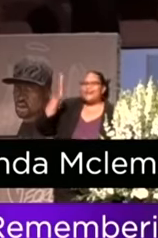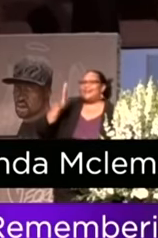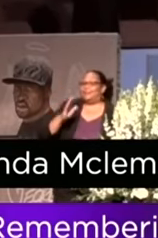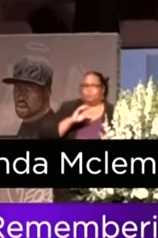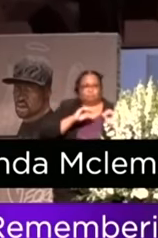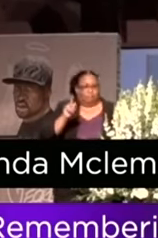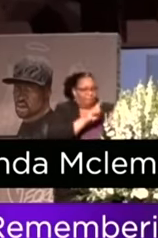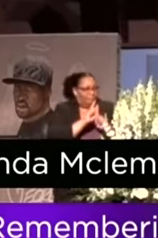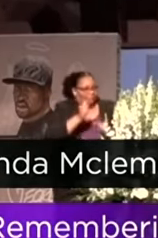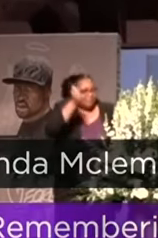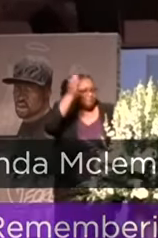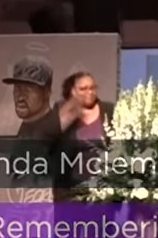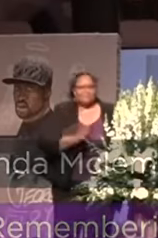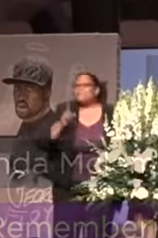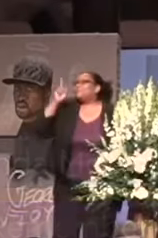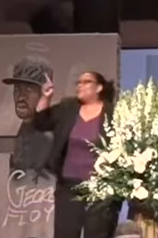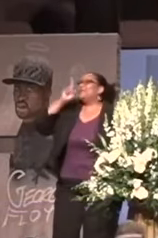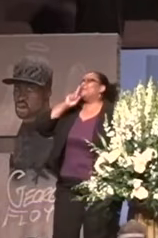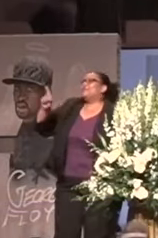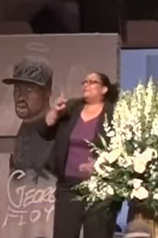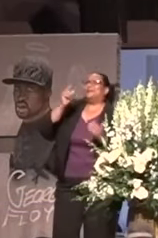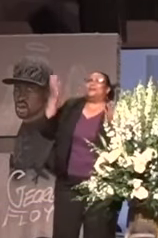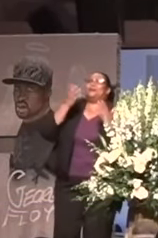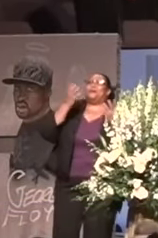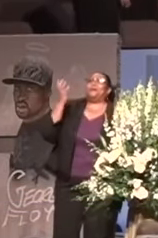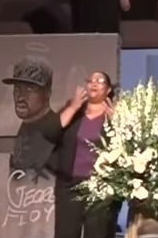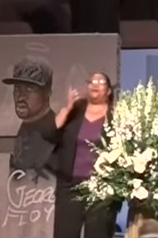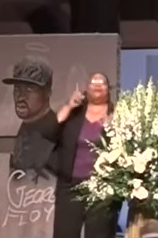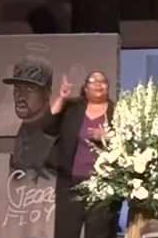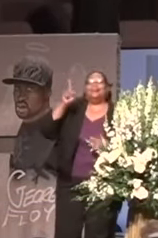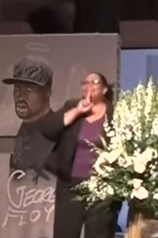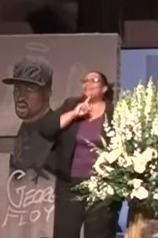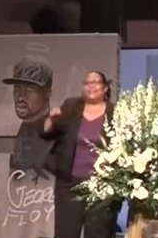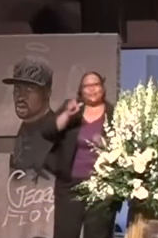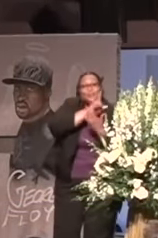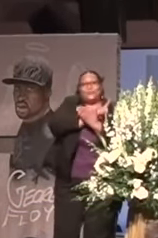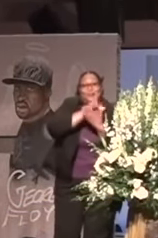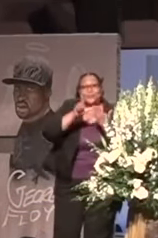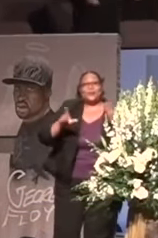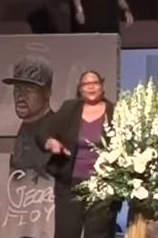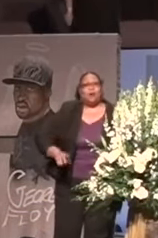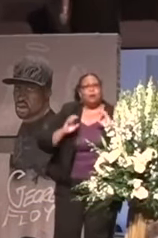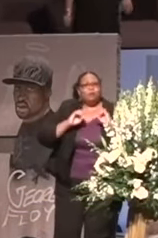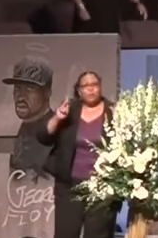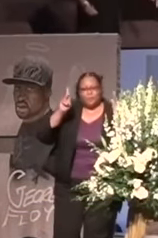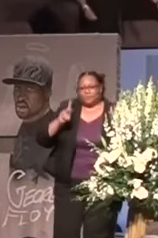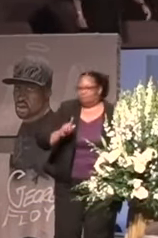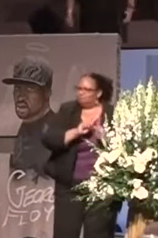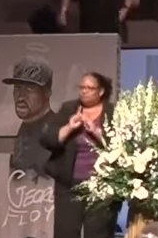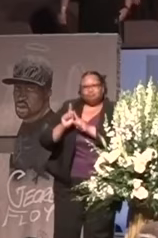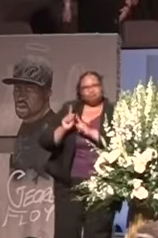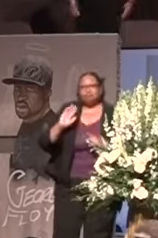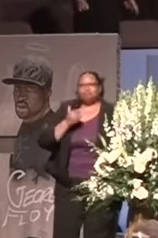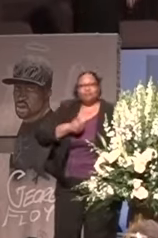God. Nobody like our God. Oh, you are the Lord. He is Lord.